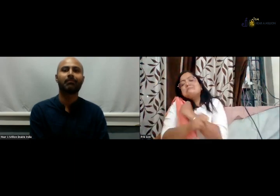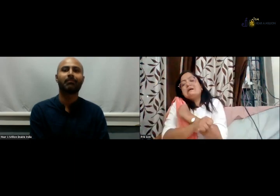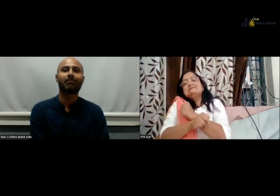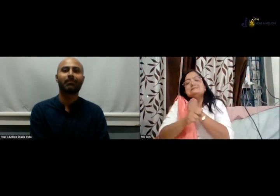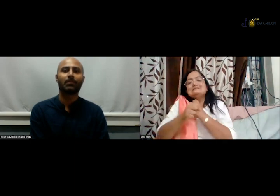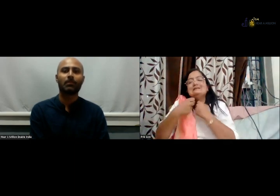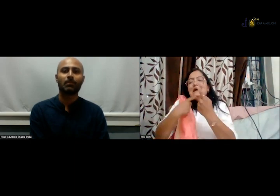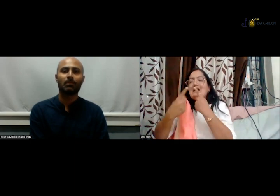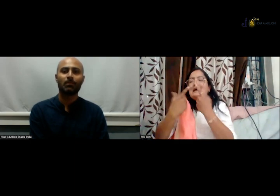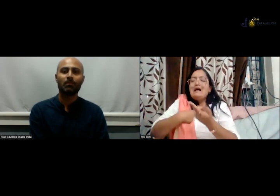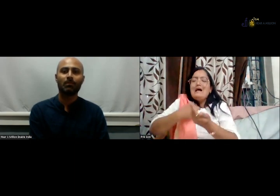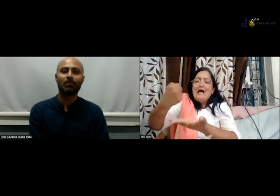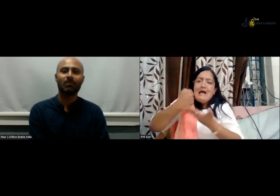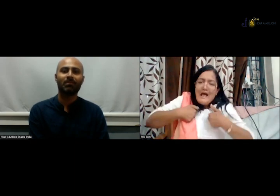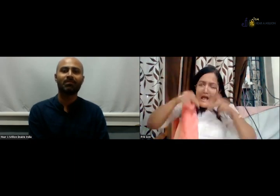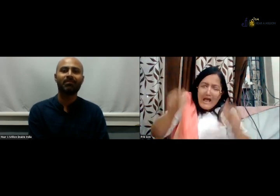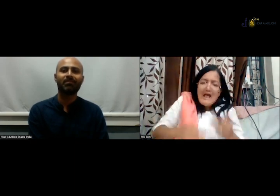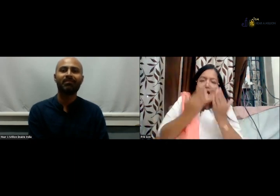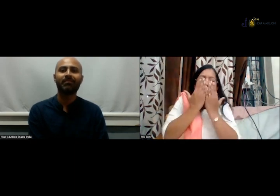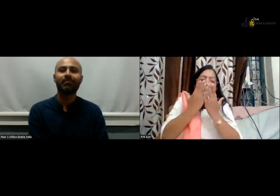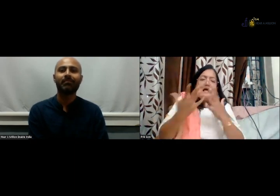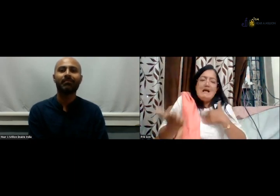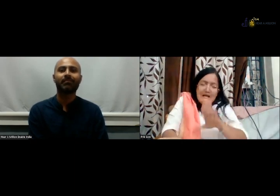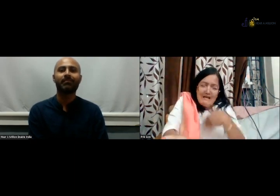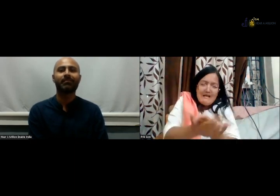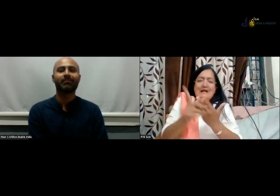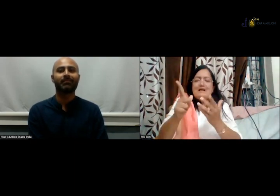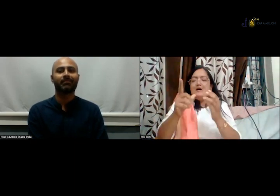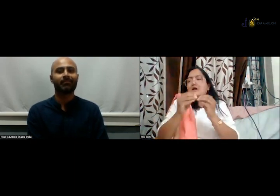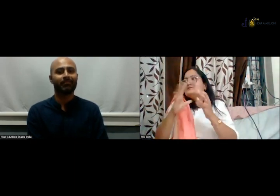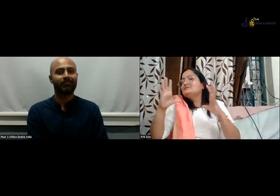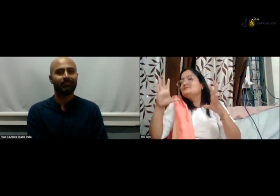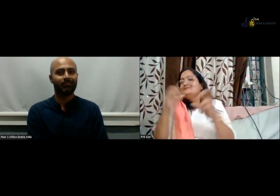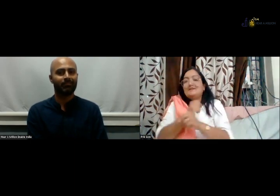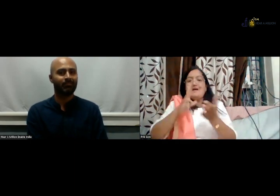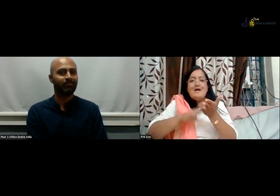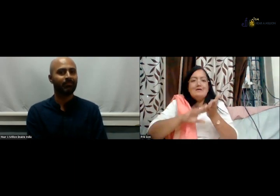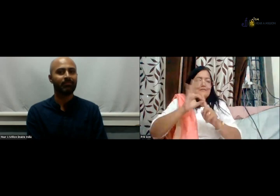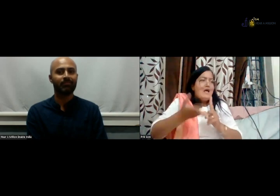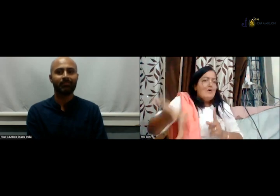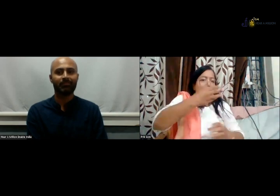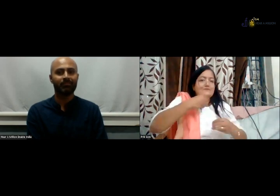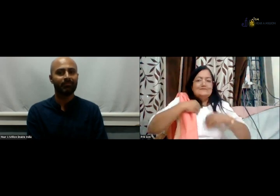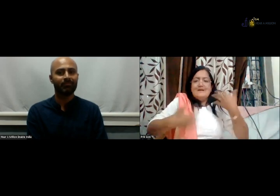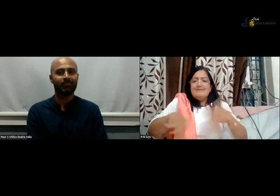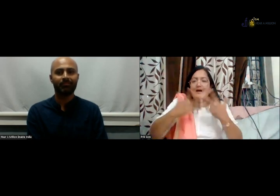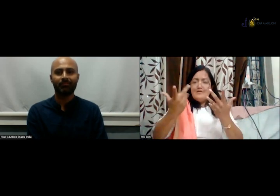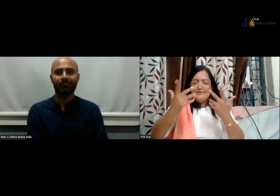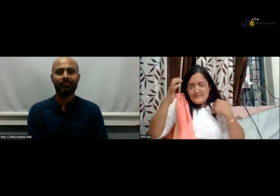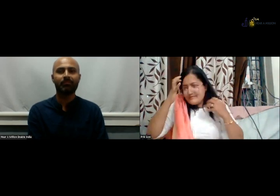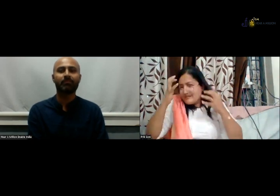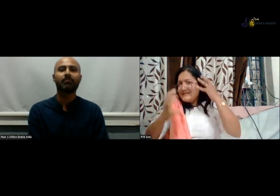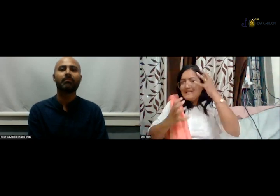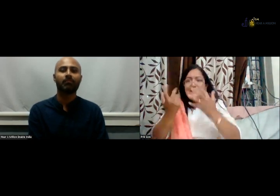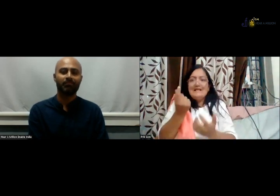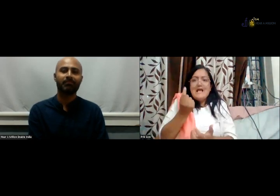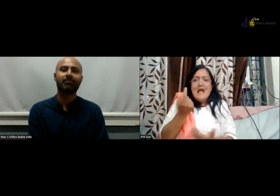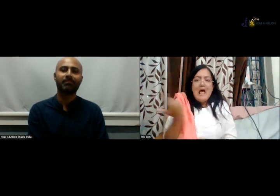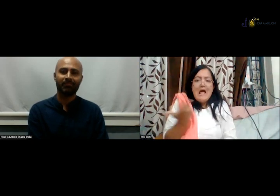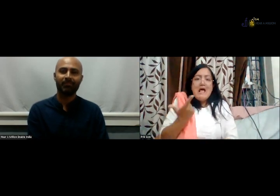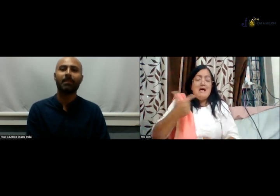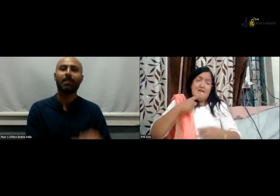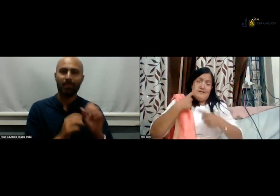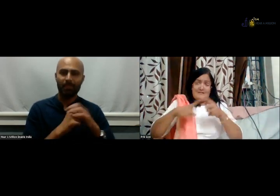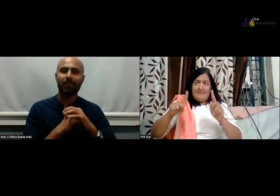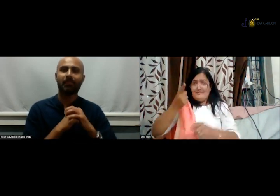more. And I was like, I missed having discussion with her. I wanted to apply for LLB and I wanted to pursue it. There